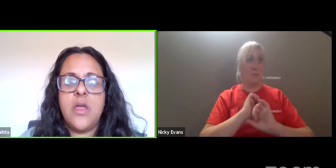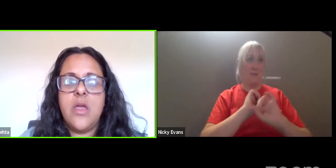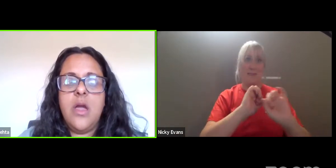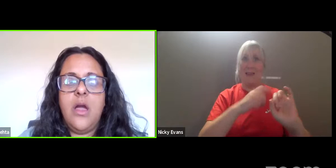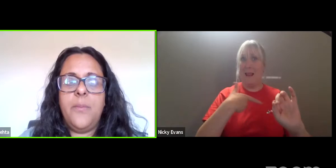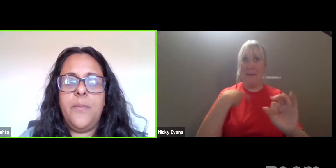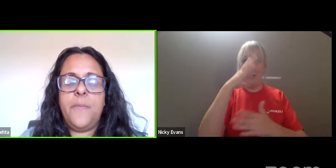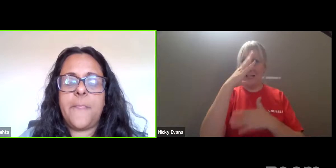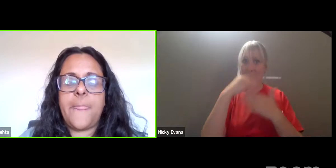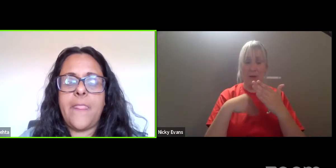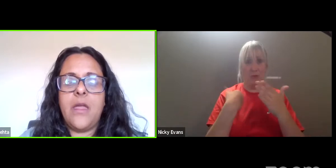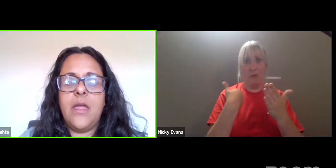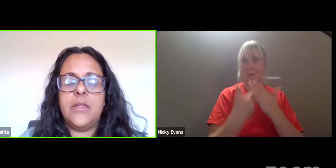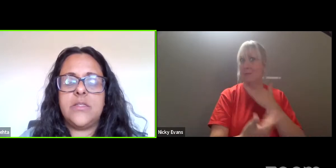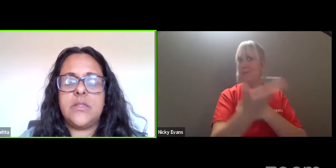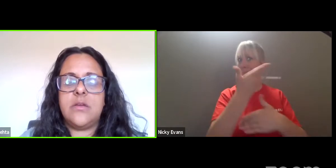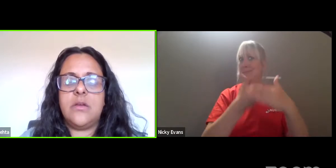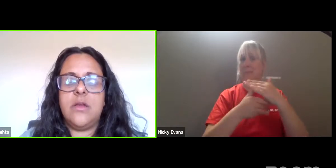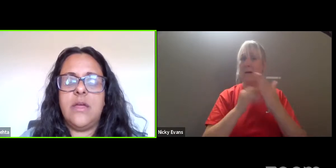people. And